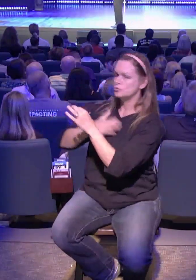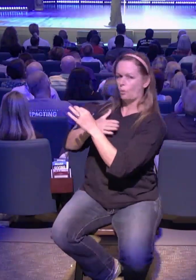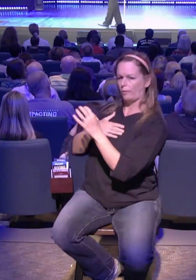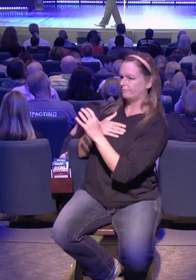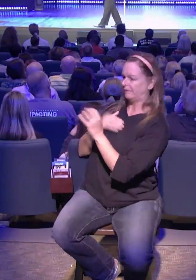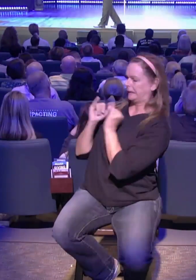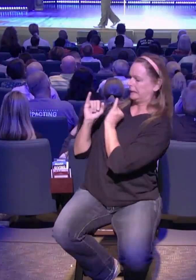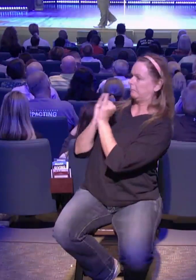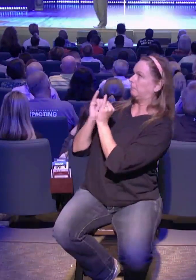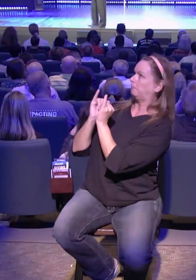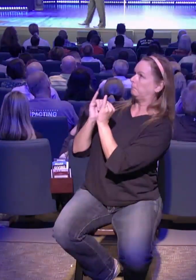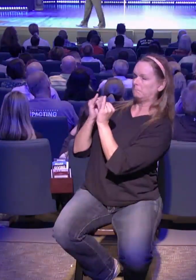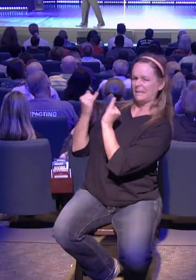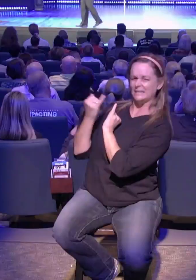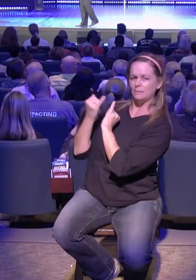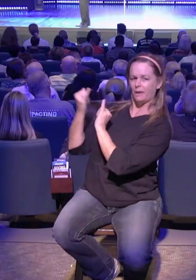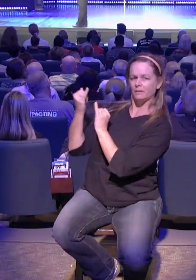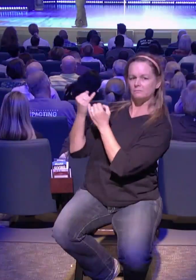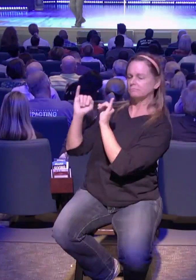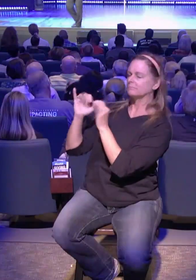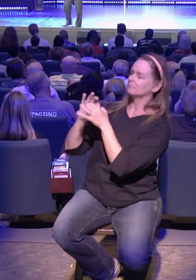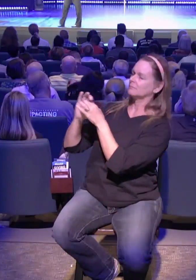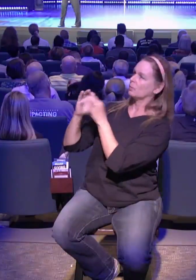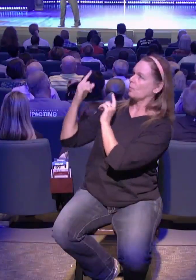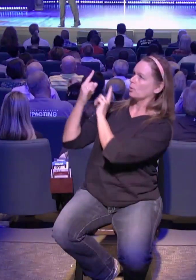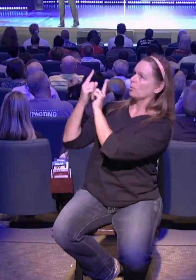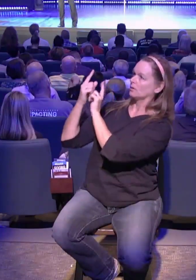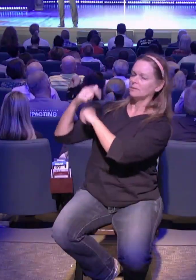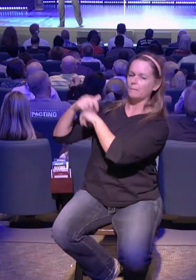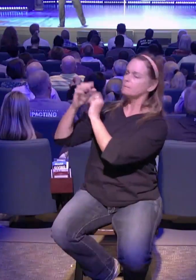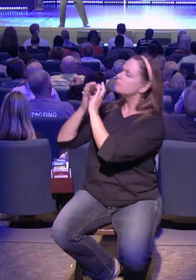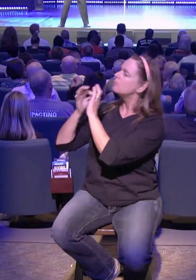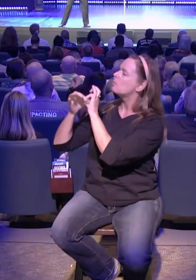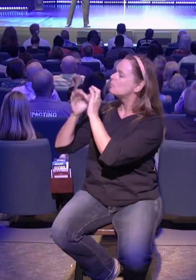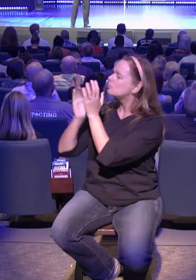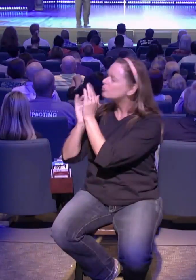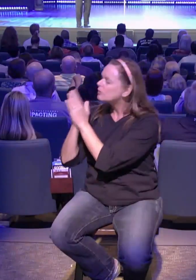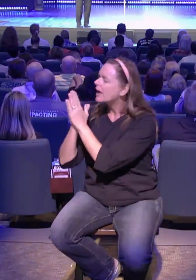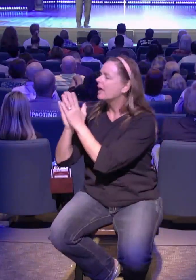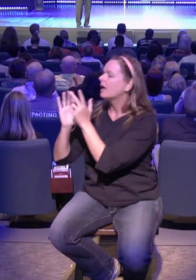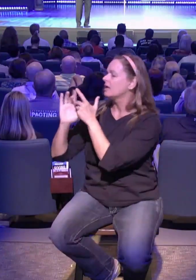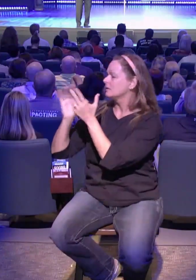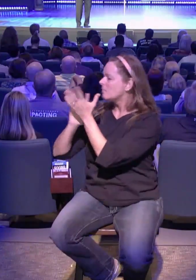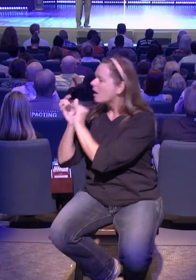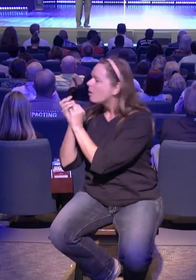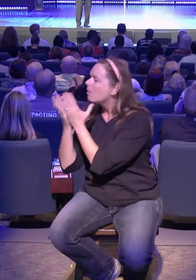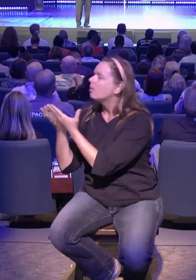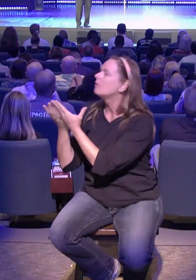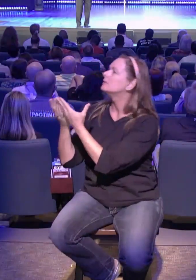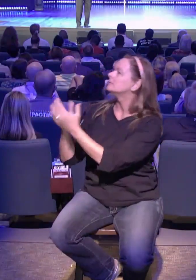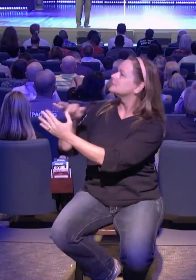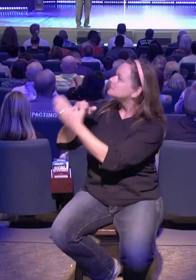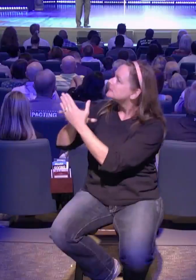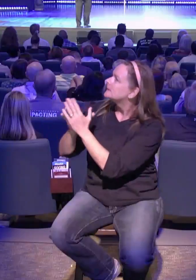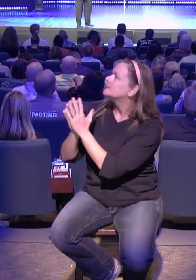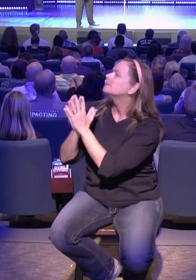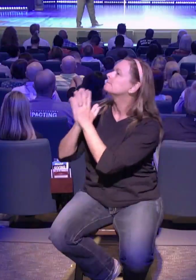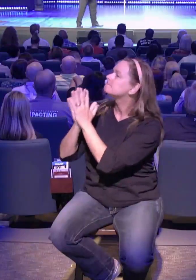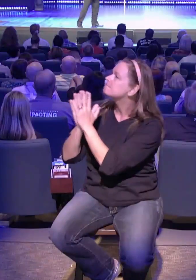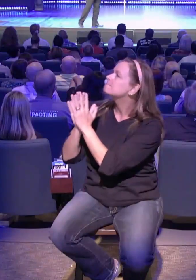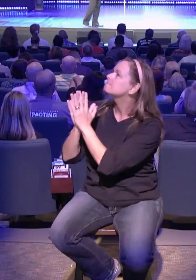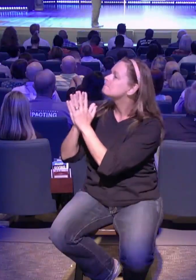impact he can have upon the lives of others, but the more we share him, the more he reveals of himself to us.